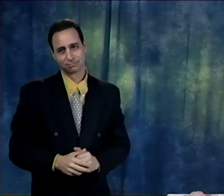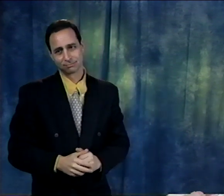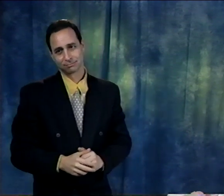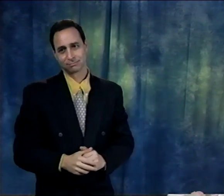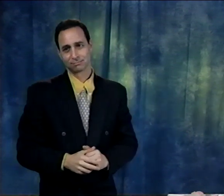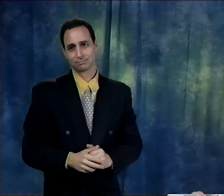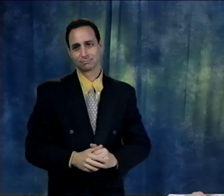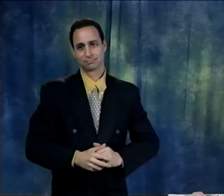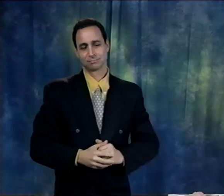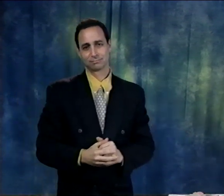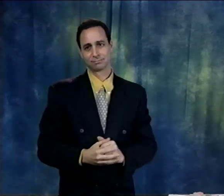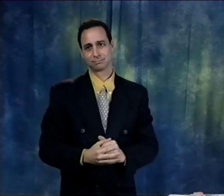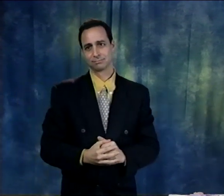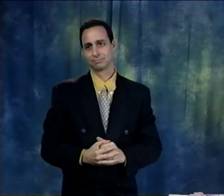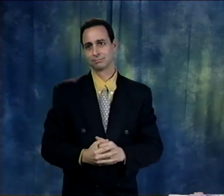okay?